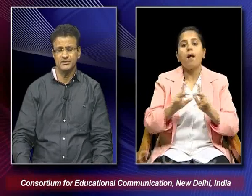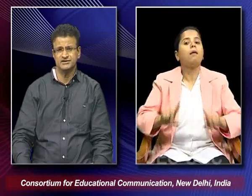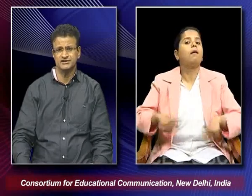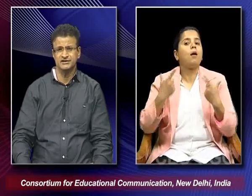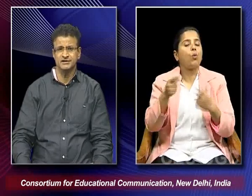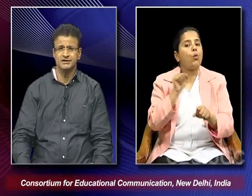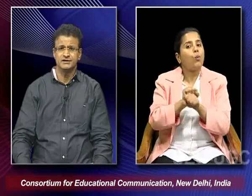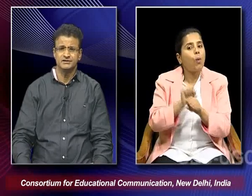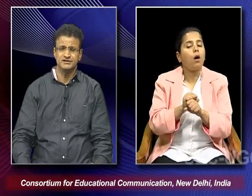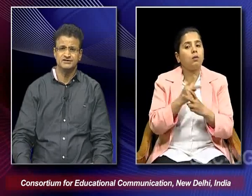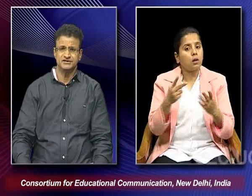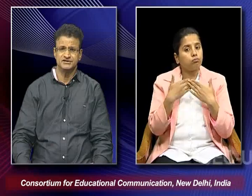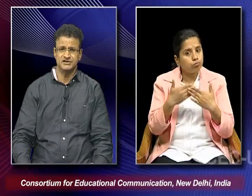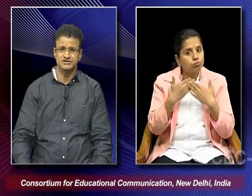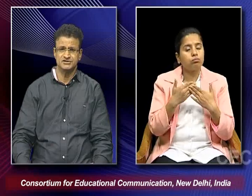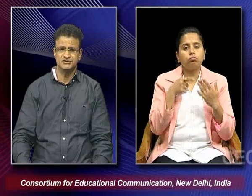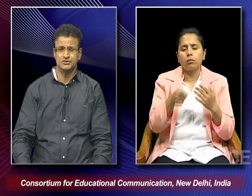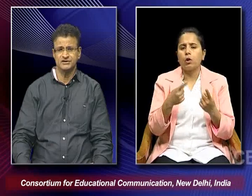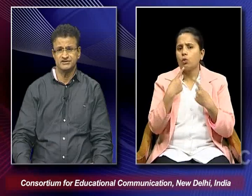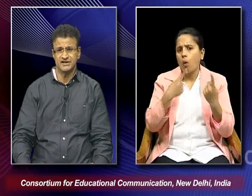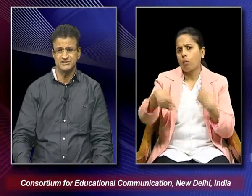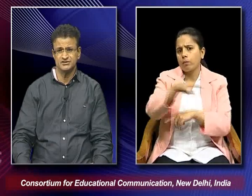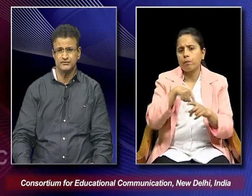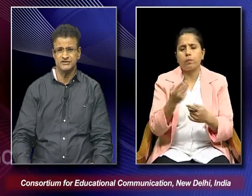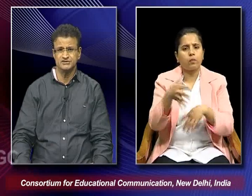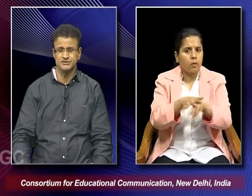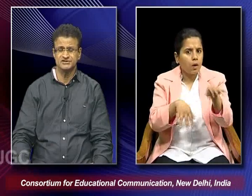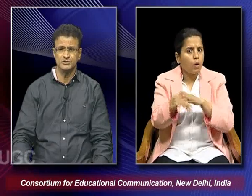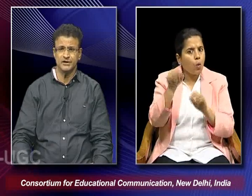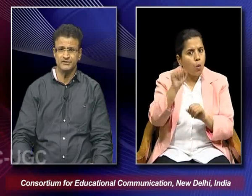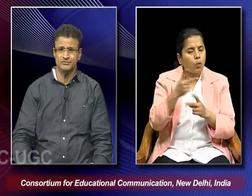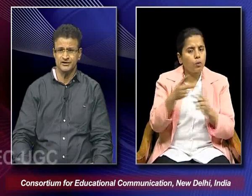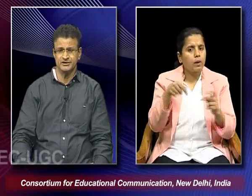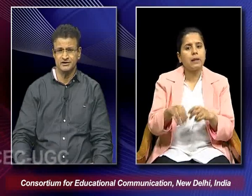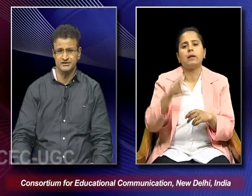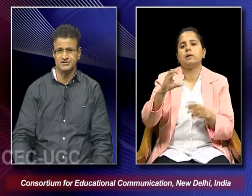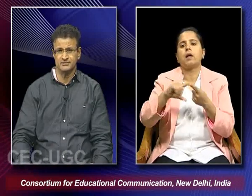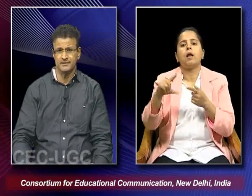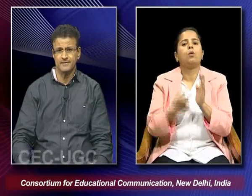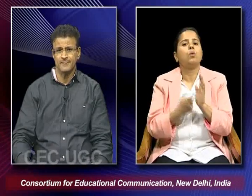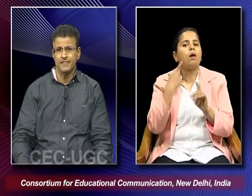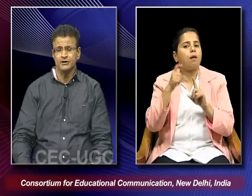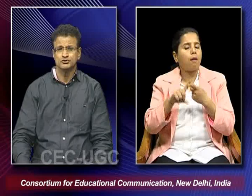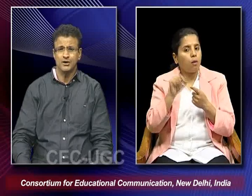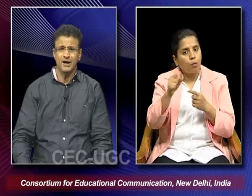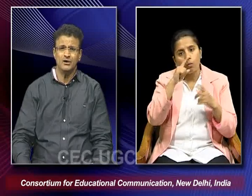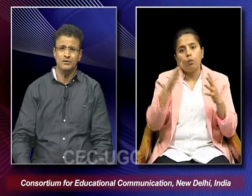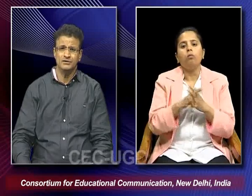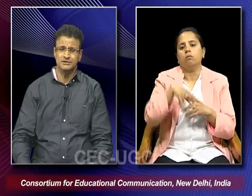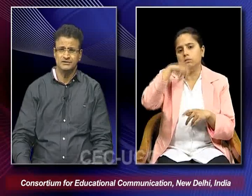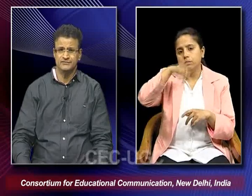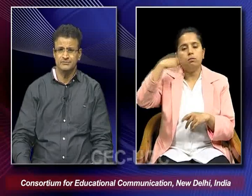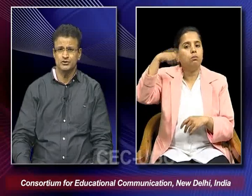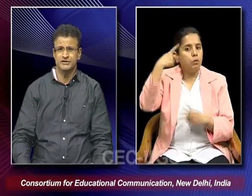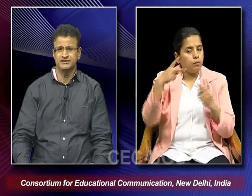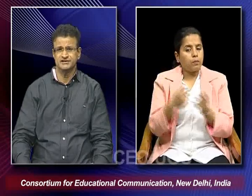work, and study these interactions or intersections of these with celluloid women in Indian cinema. So how